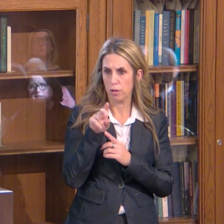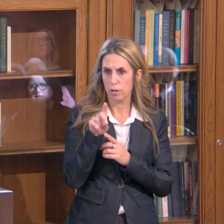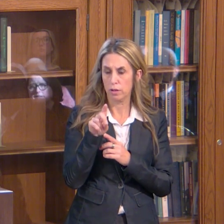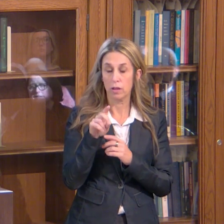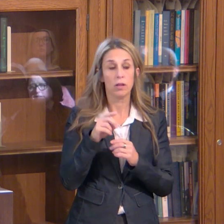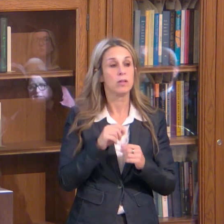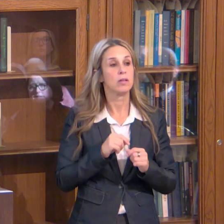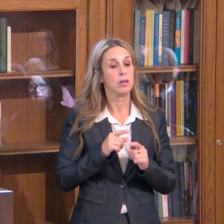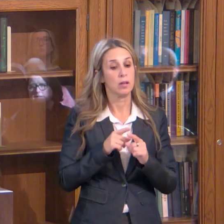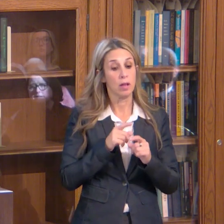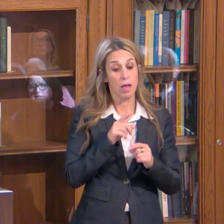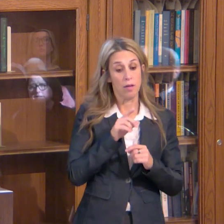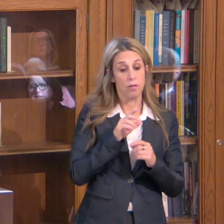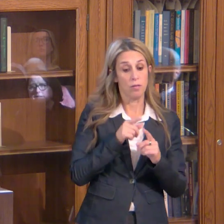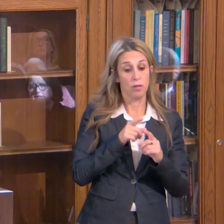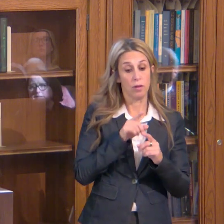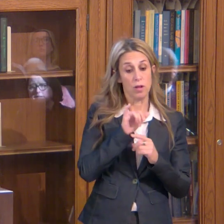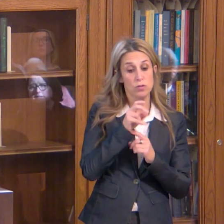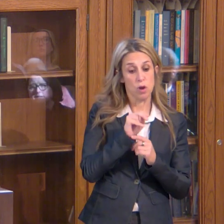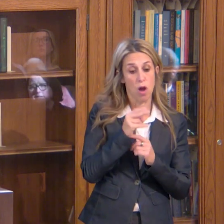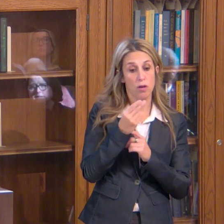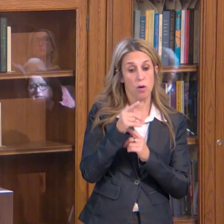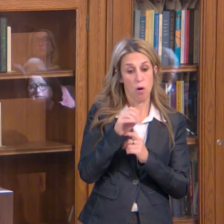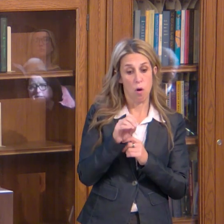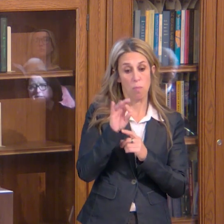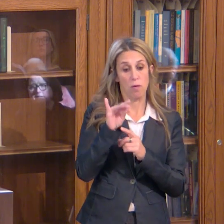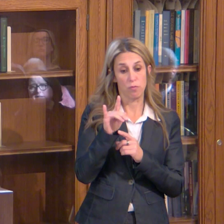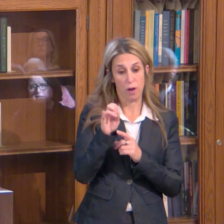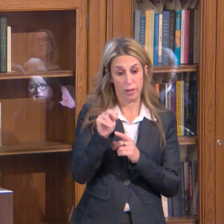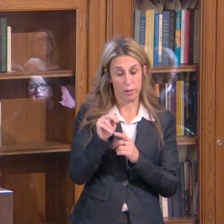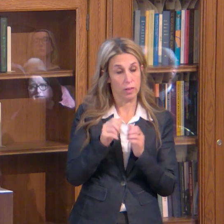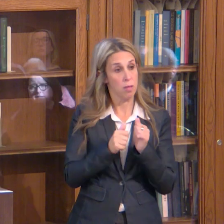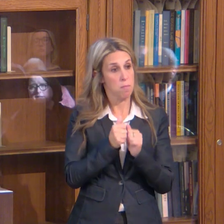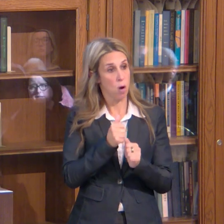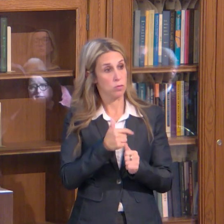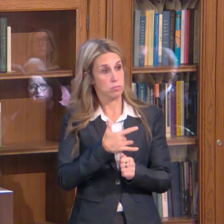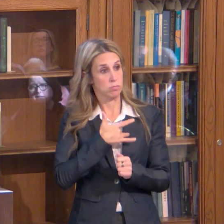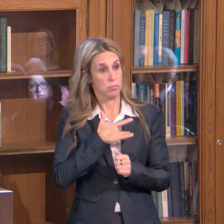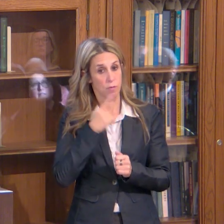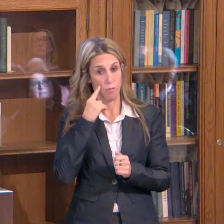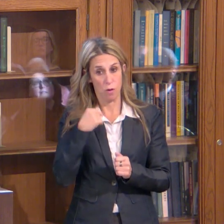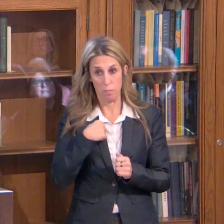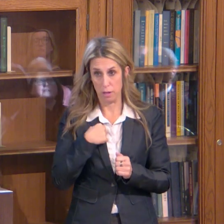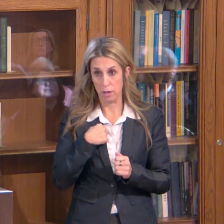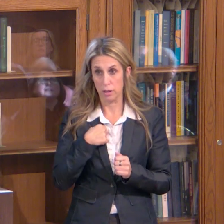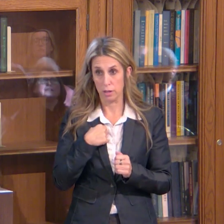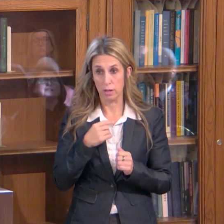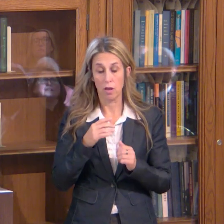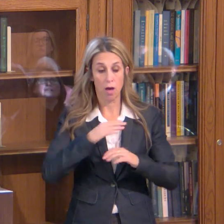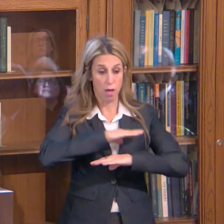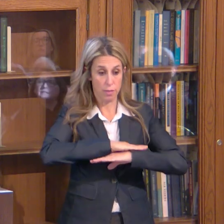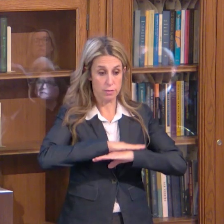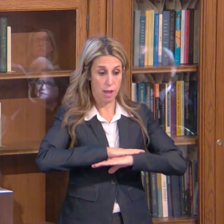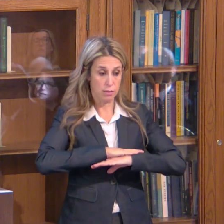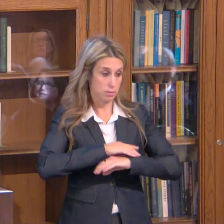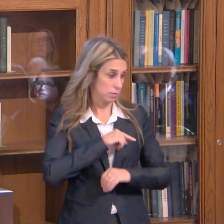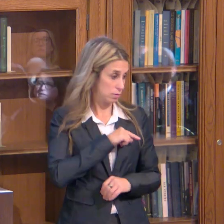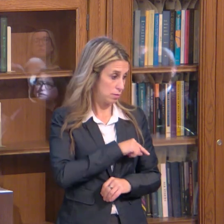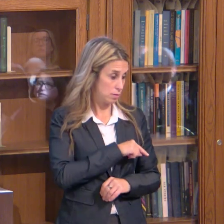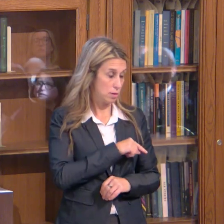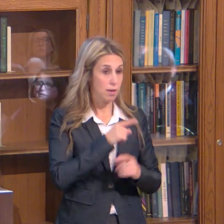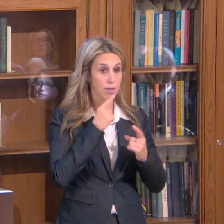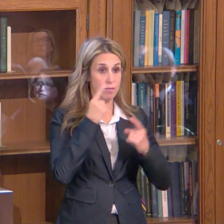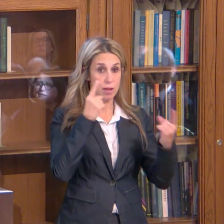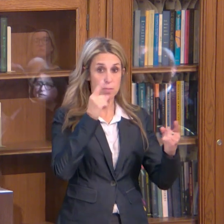hope Franklin and most meaningful for me on a desper inside me is a f